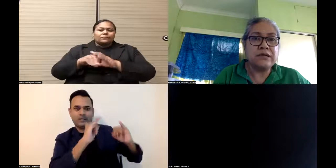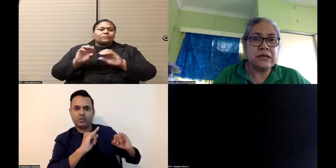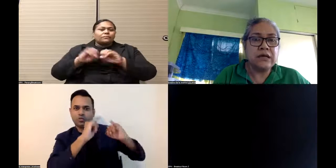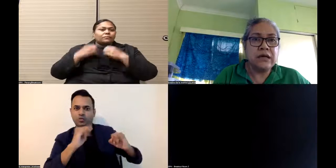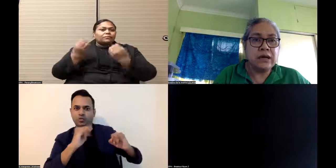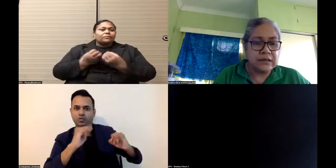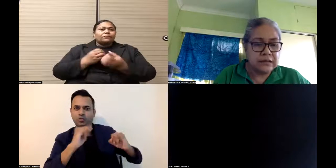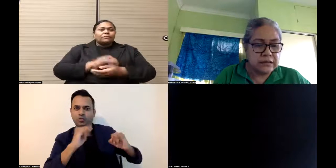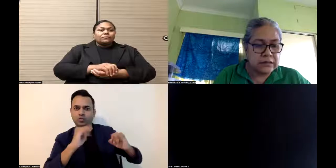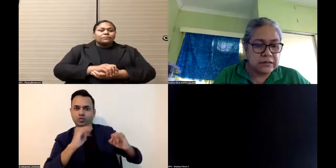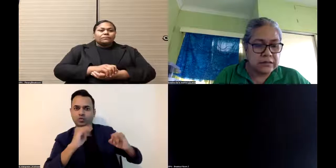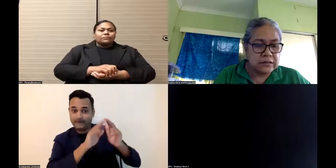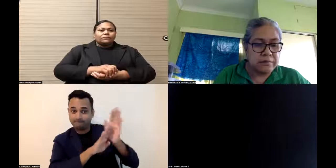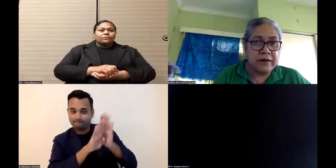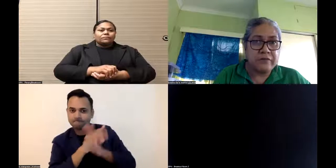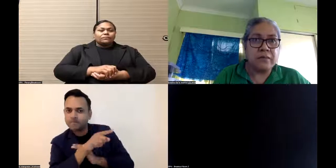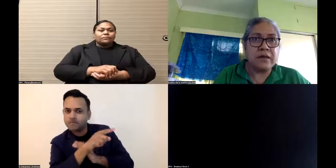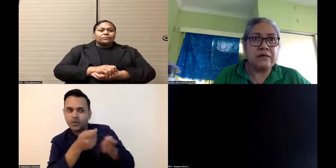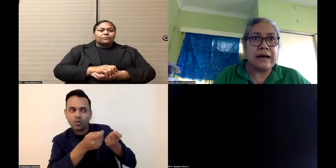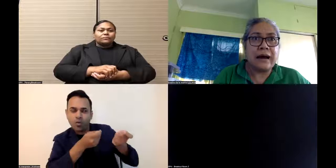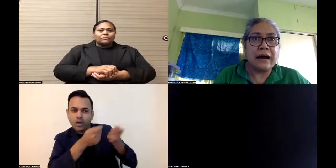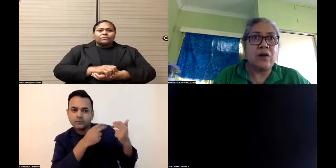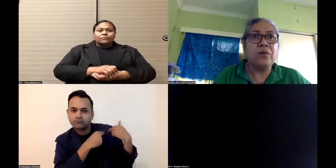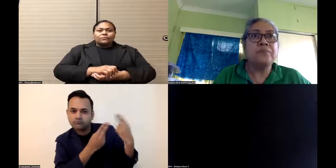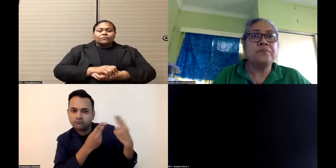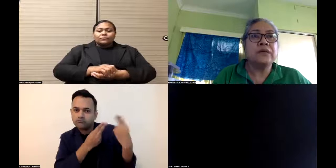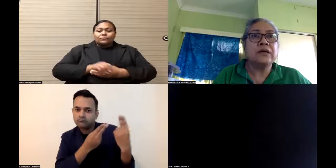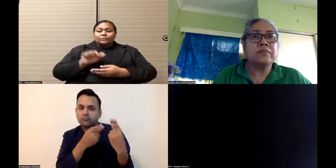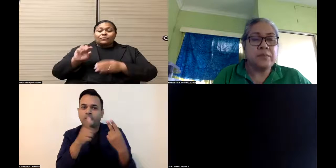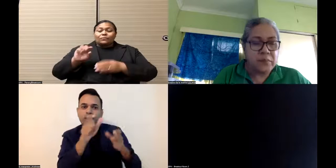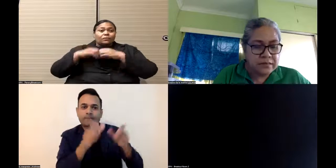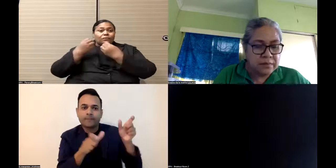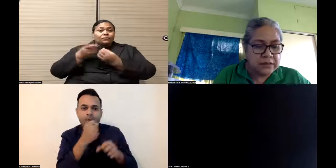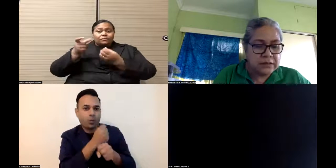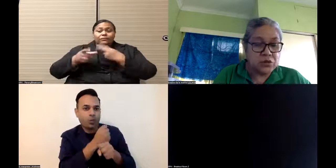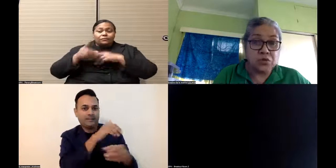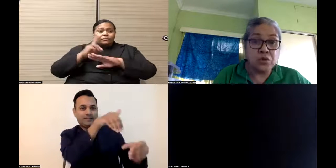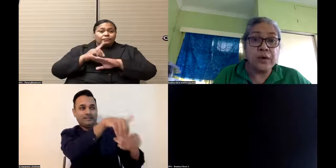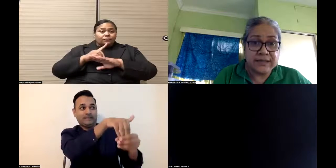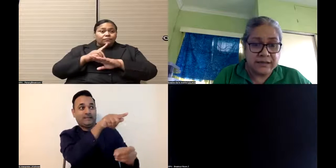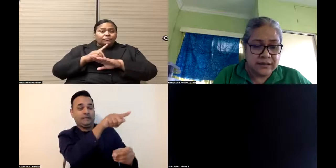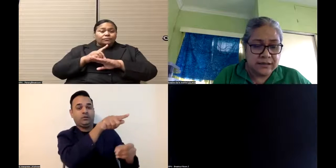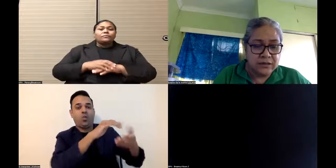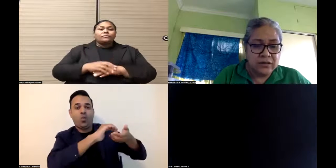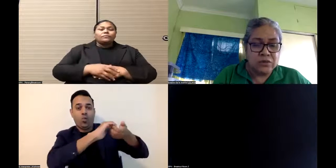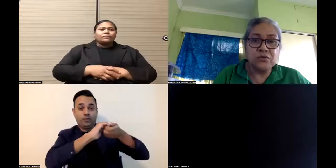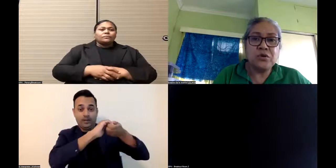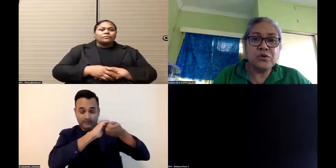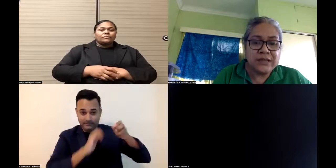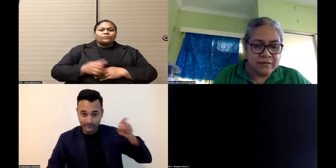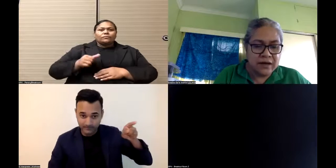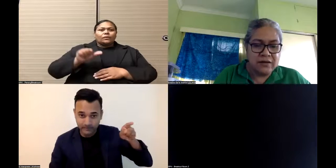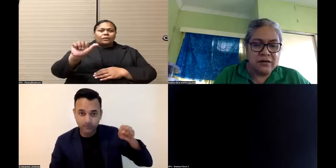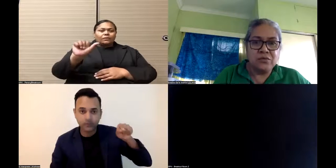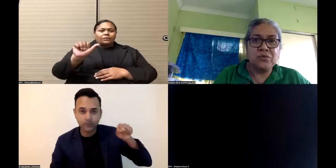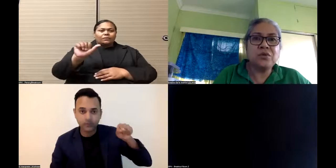disability is a platform that allow people with disability to coexist, to